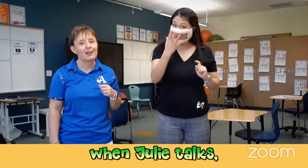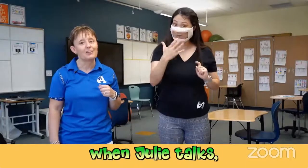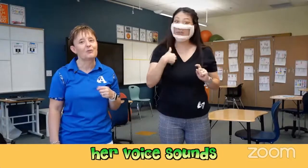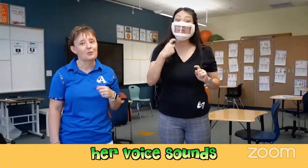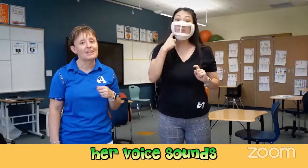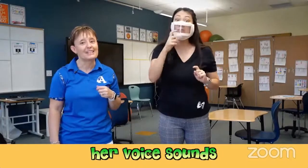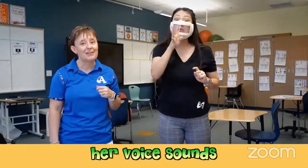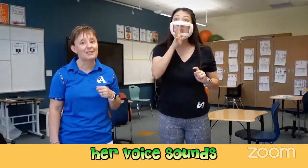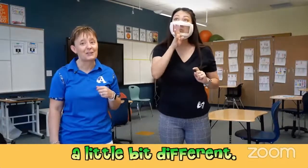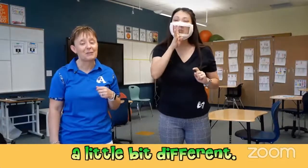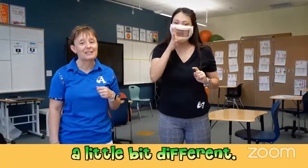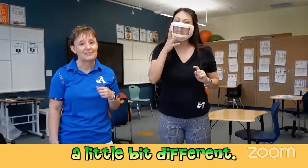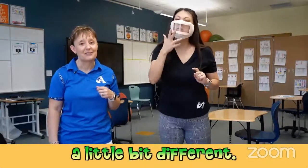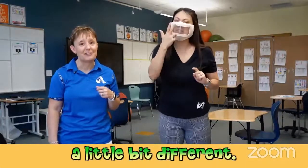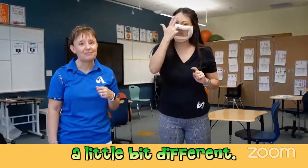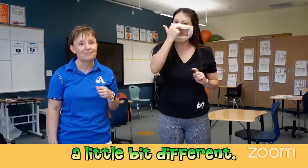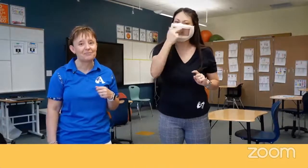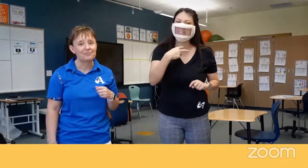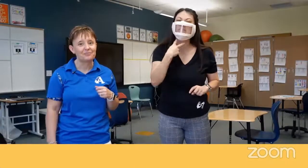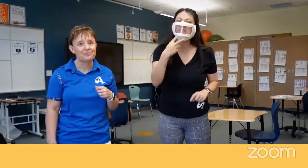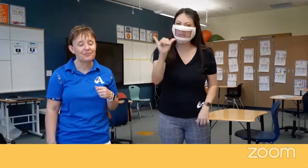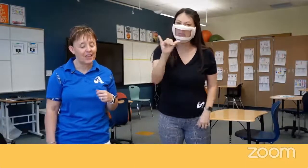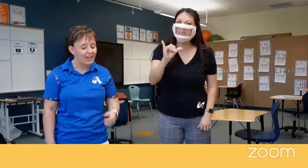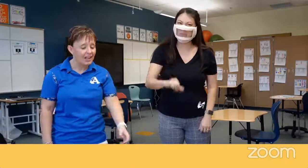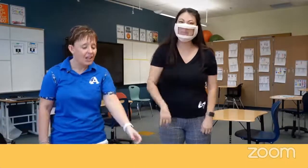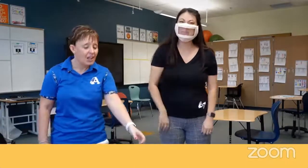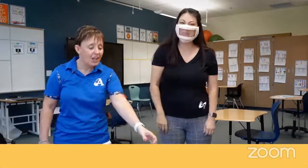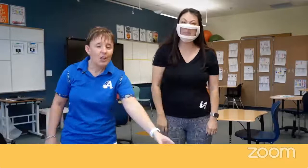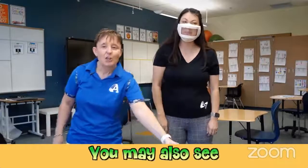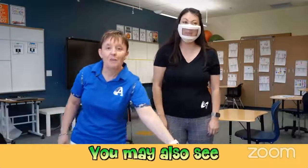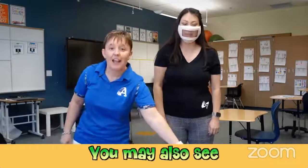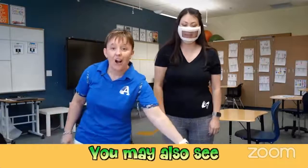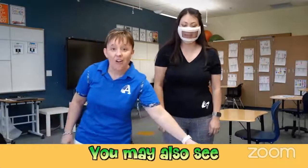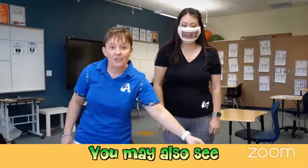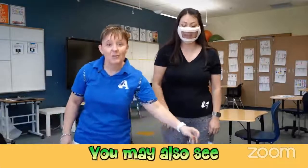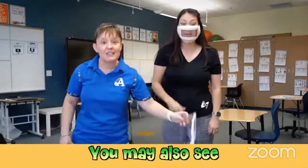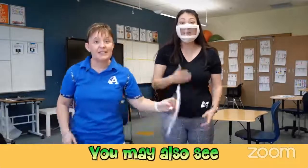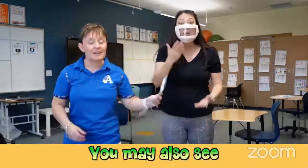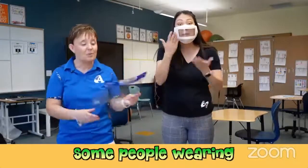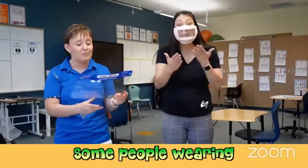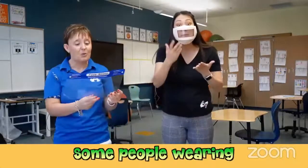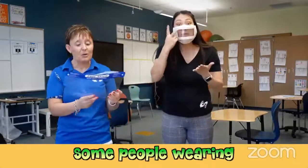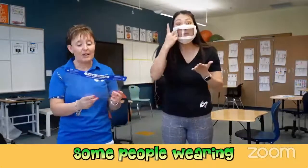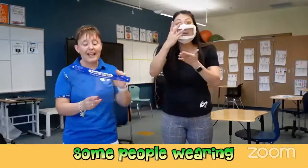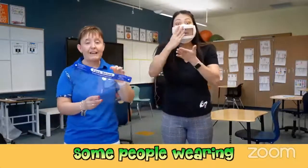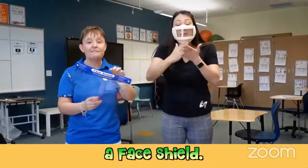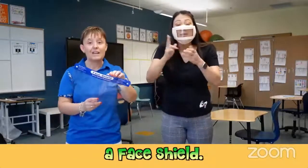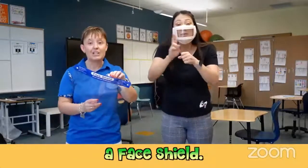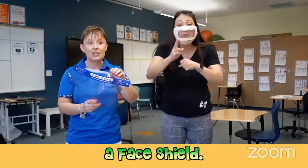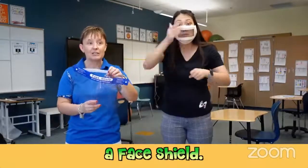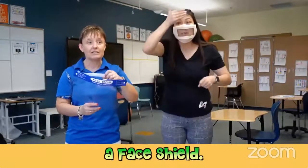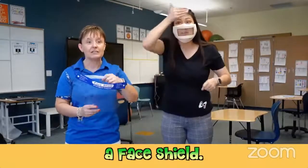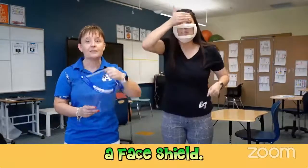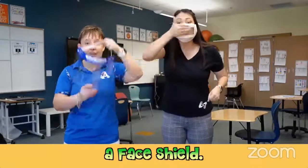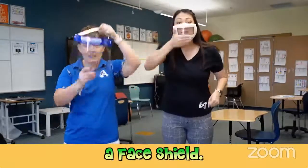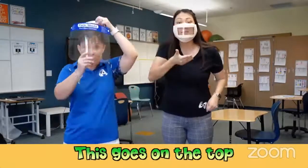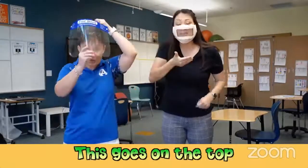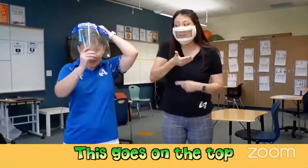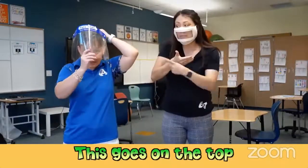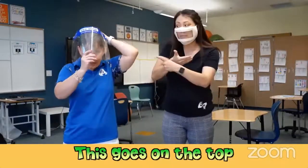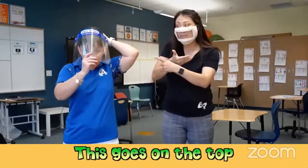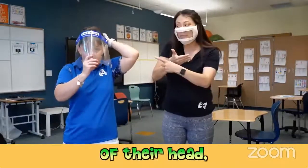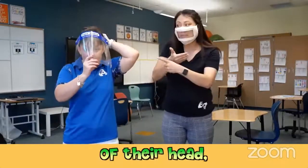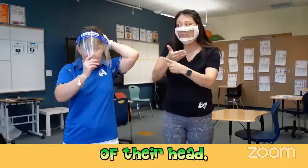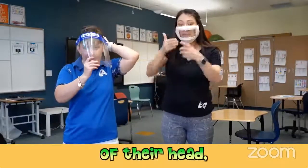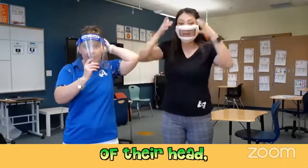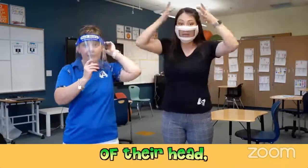Julie talks, her voice sounds a little bit different. You may also see some people wearing a face shield. This goes